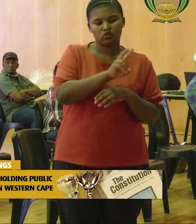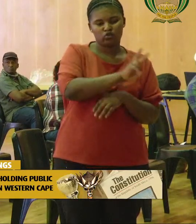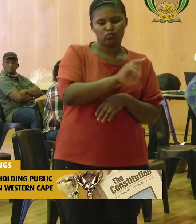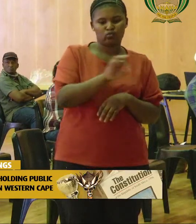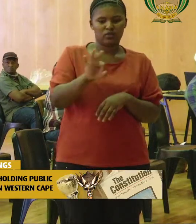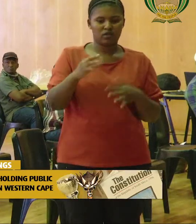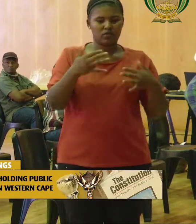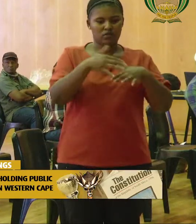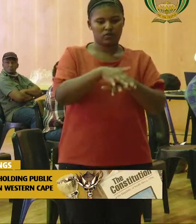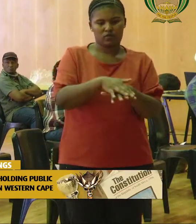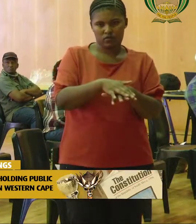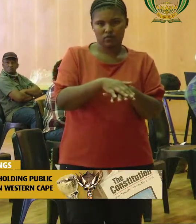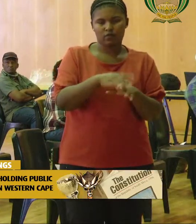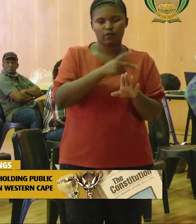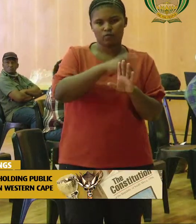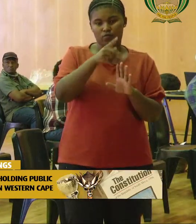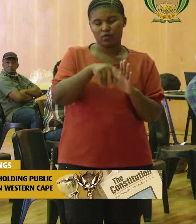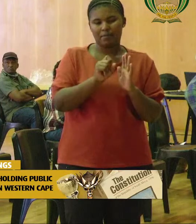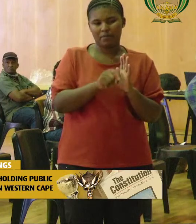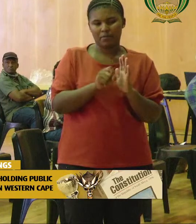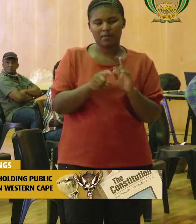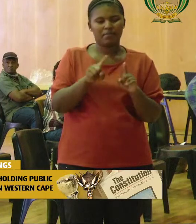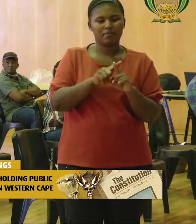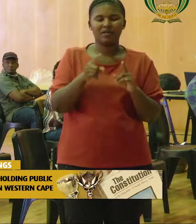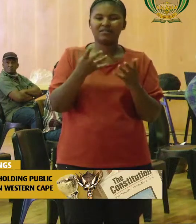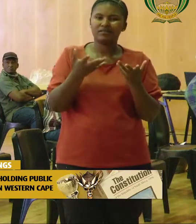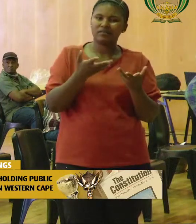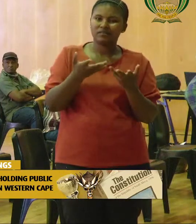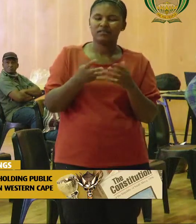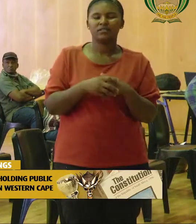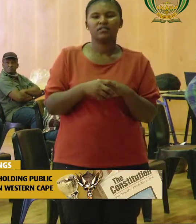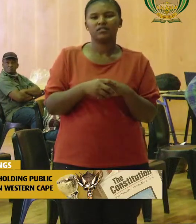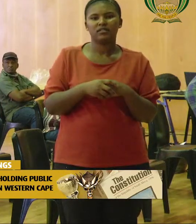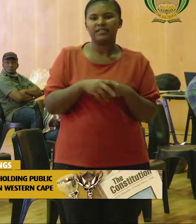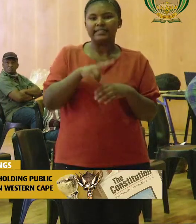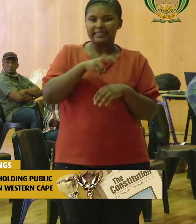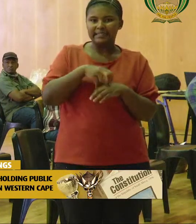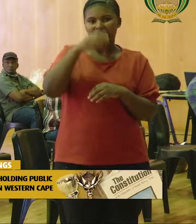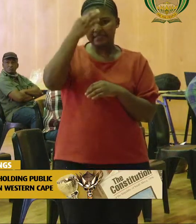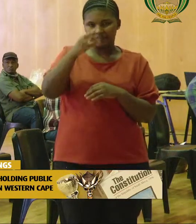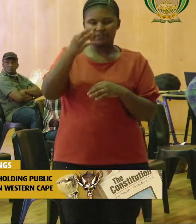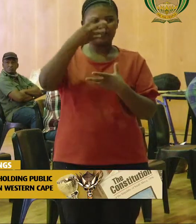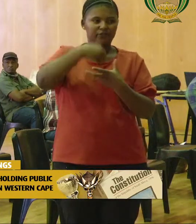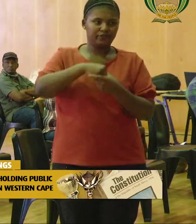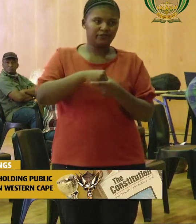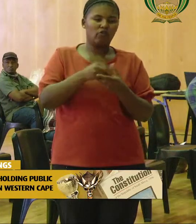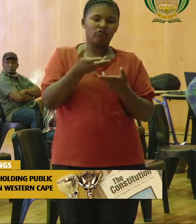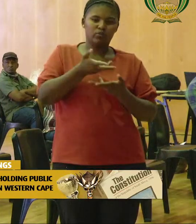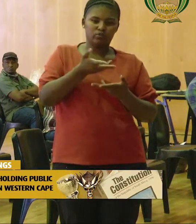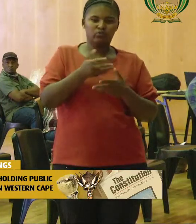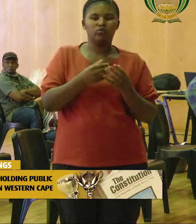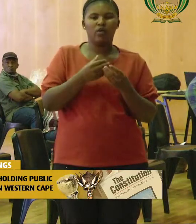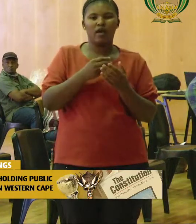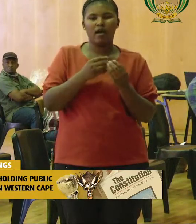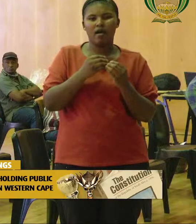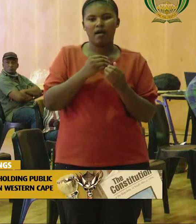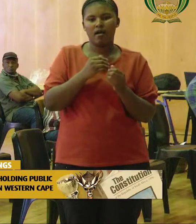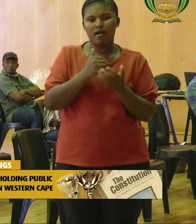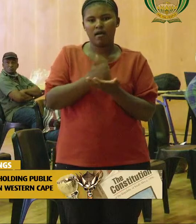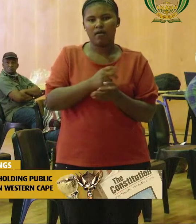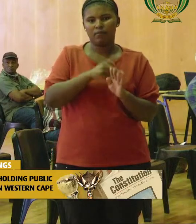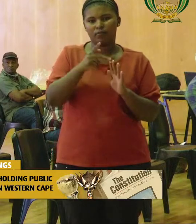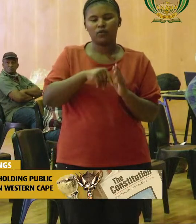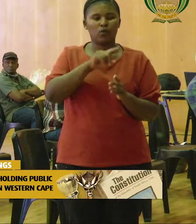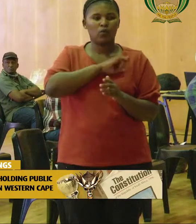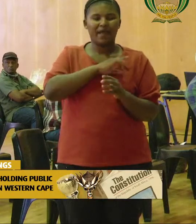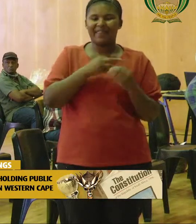Ward 2 and Ward 3, but they need government intervention in that as well because apparently things are